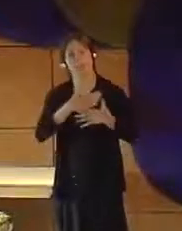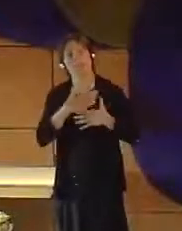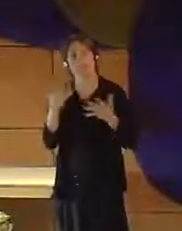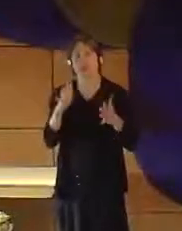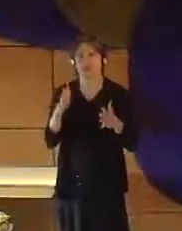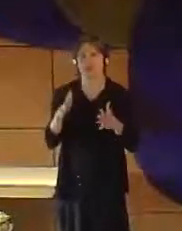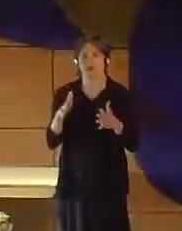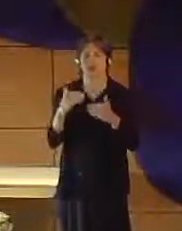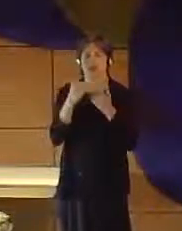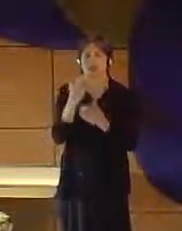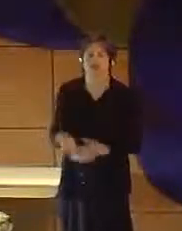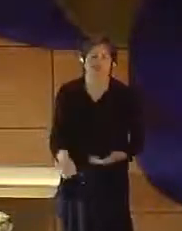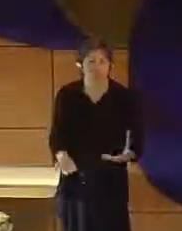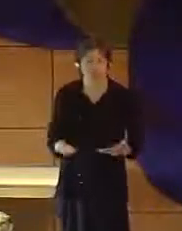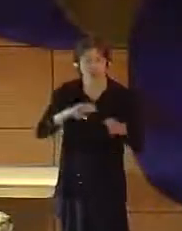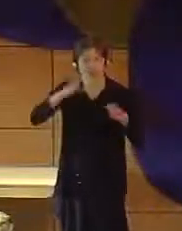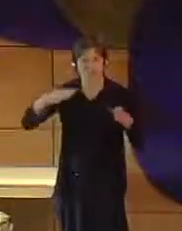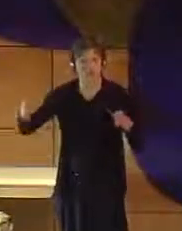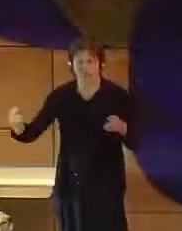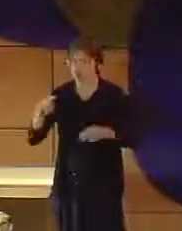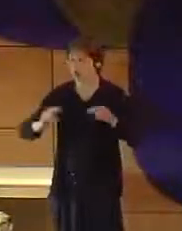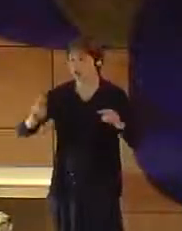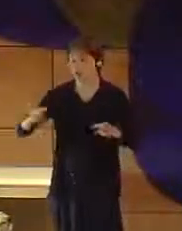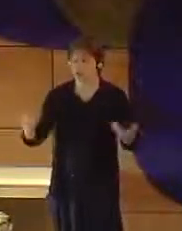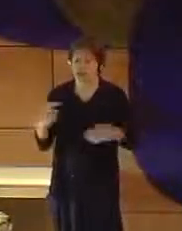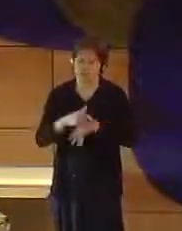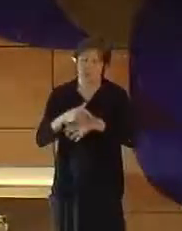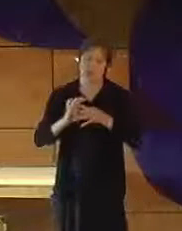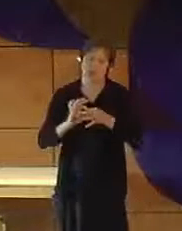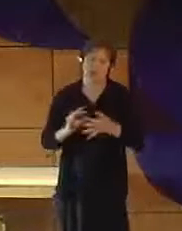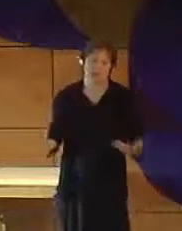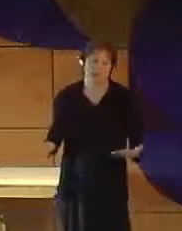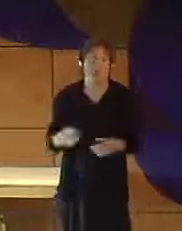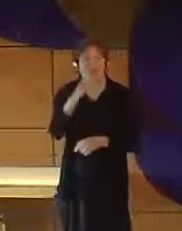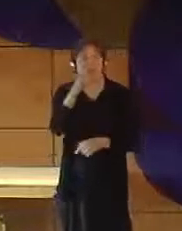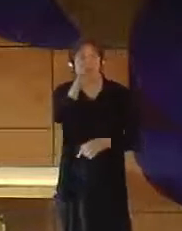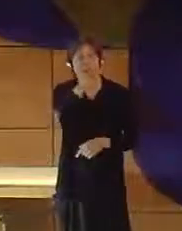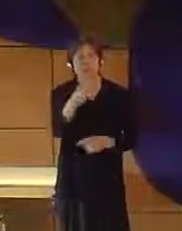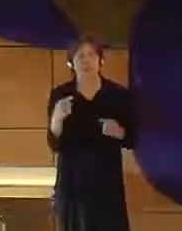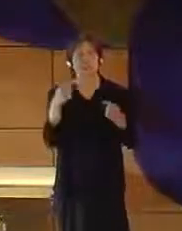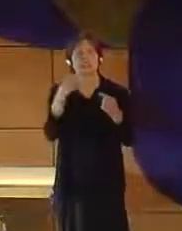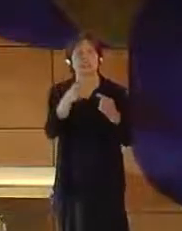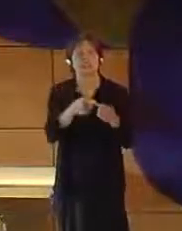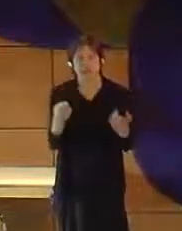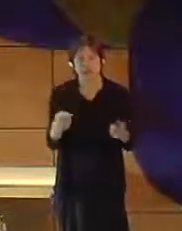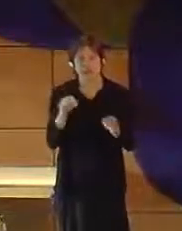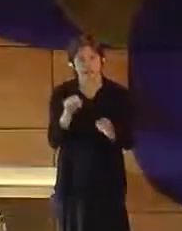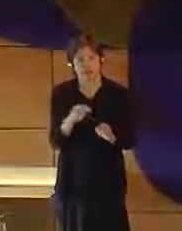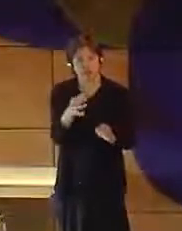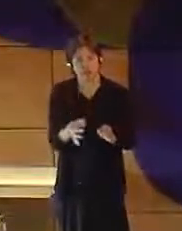So if you are seeking fertility, then you would need to have HCG and